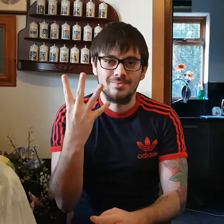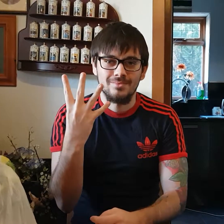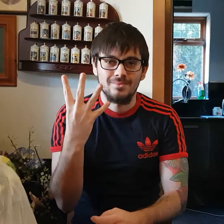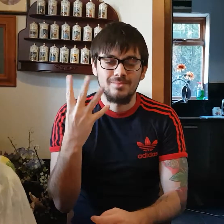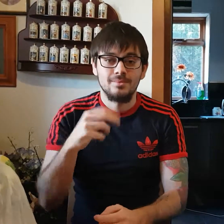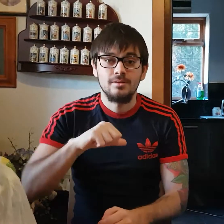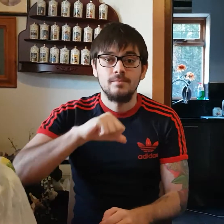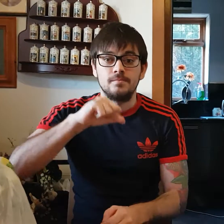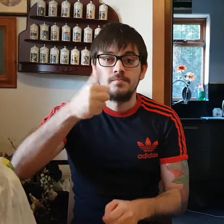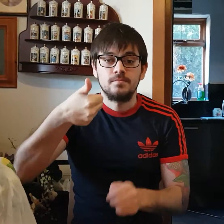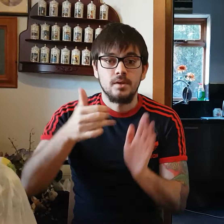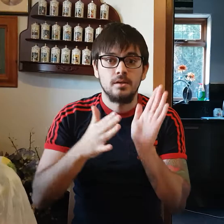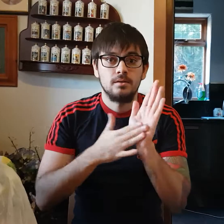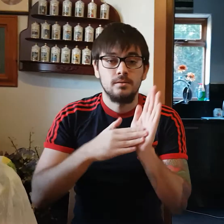I'm 24 years old.